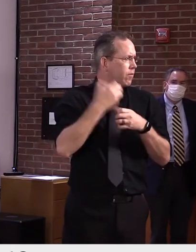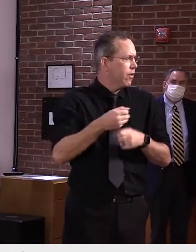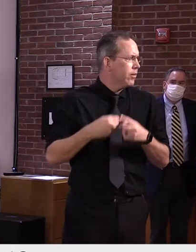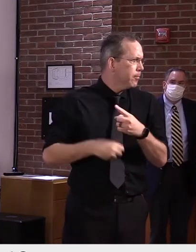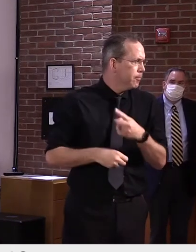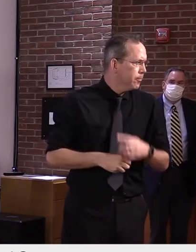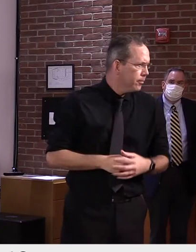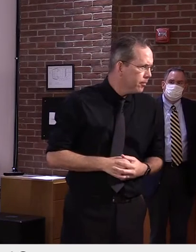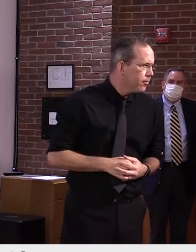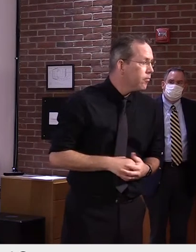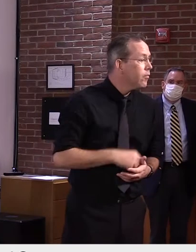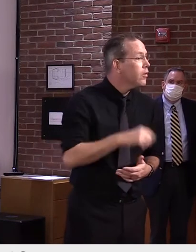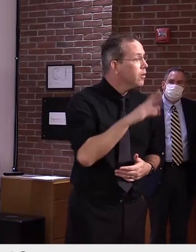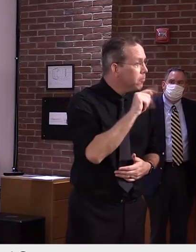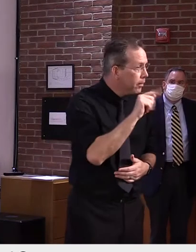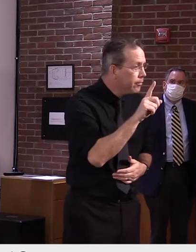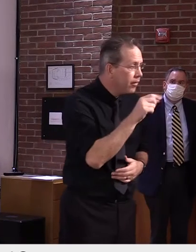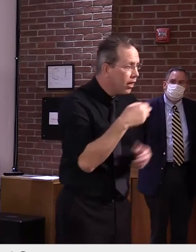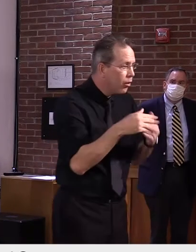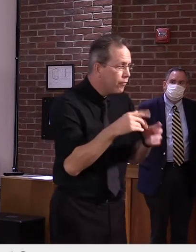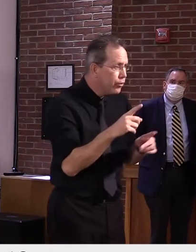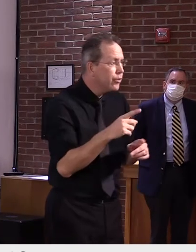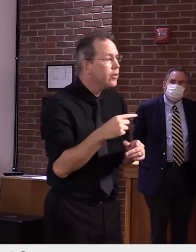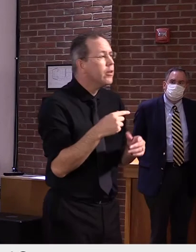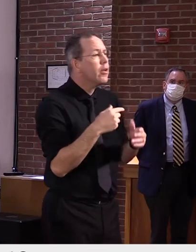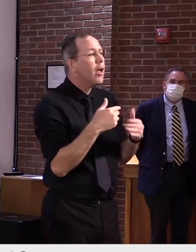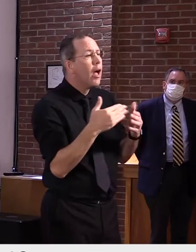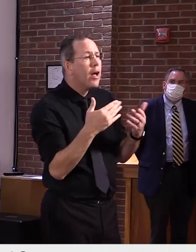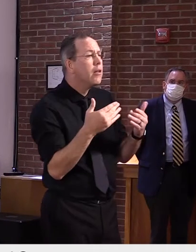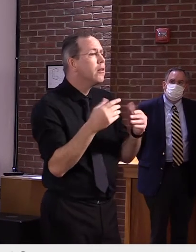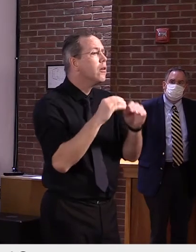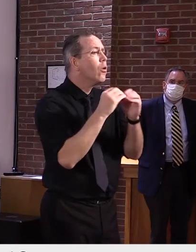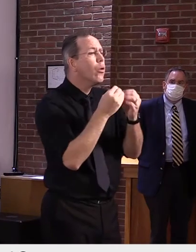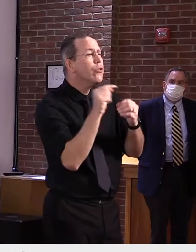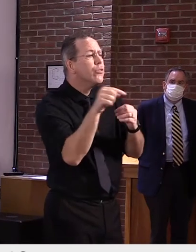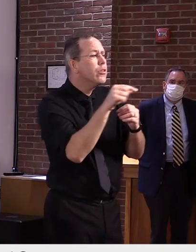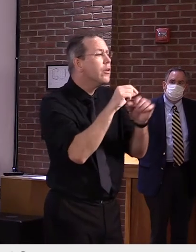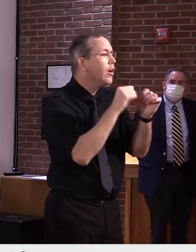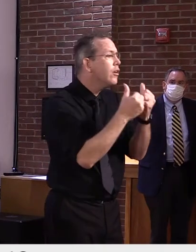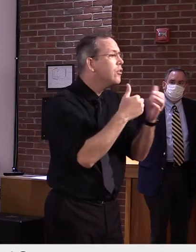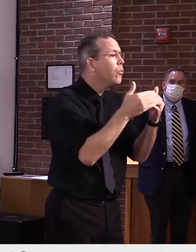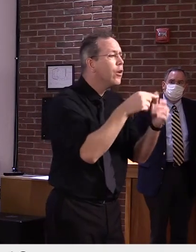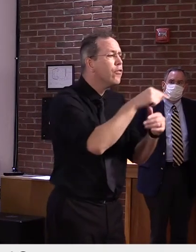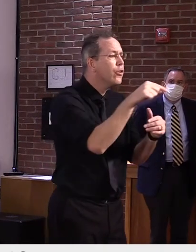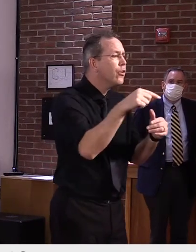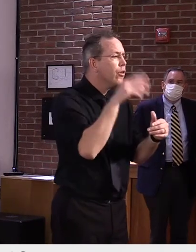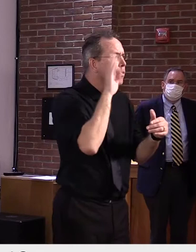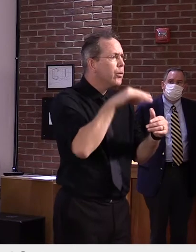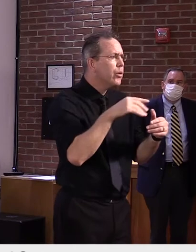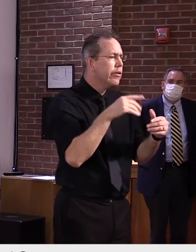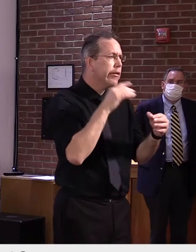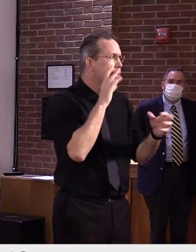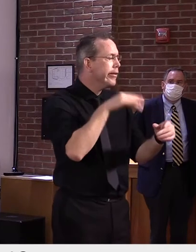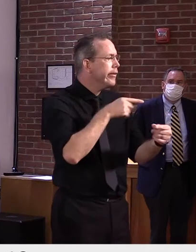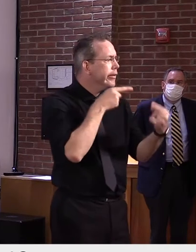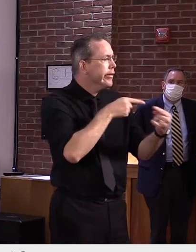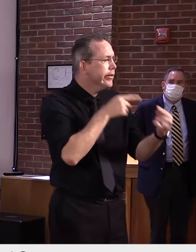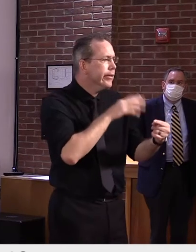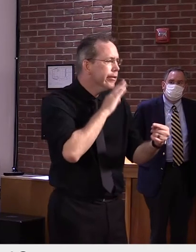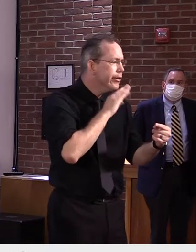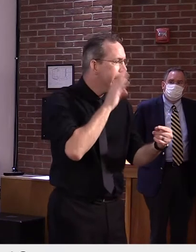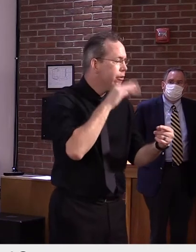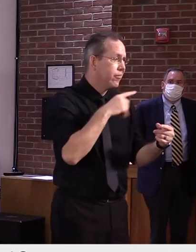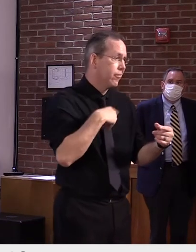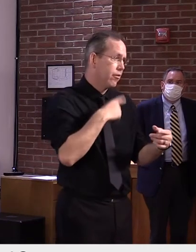but with any entity with any sector um there it isn't perfect and um and people aren't perfect either